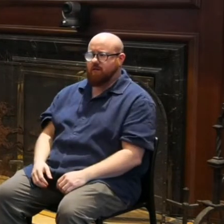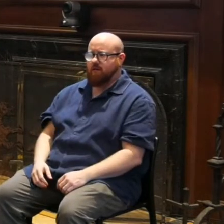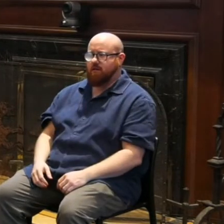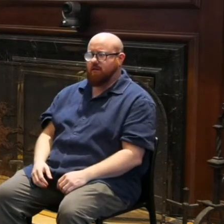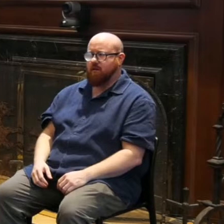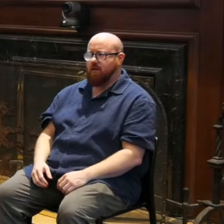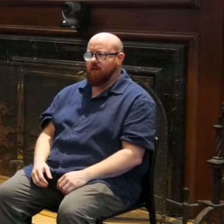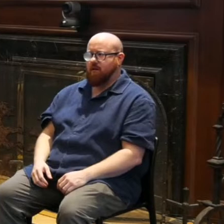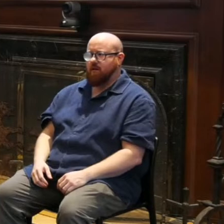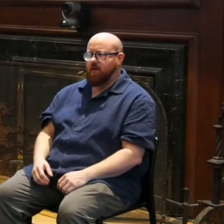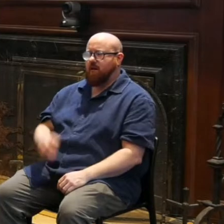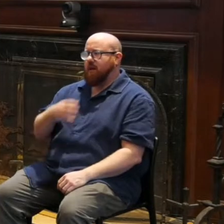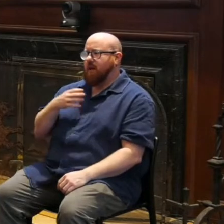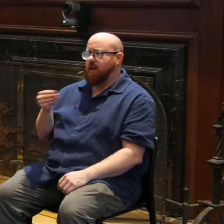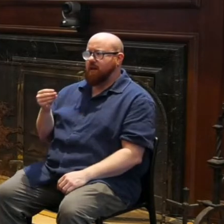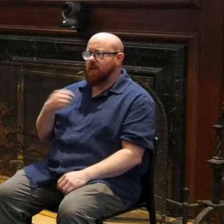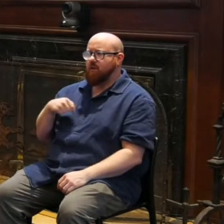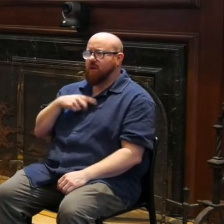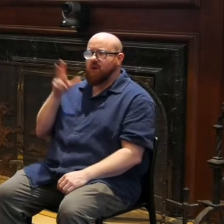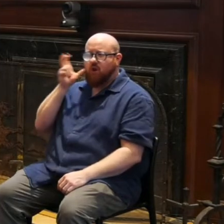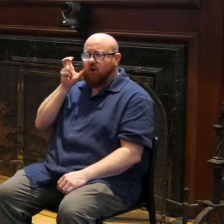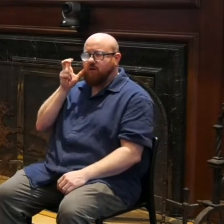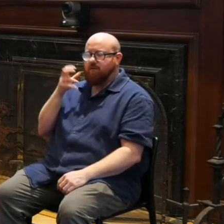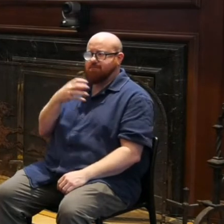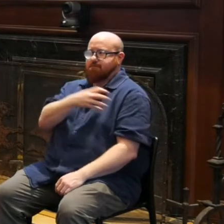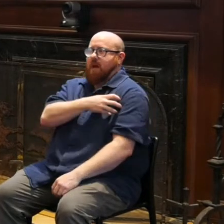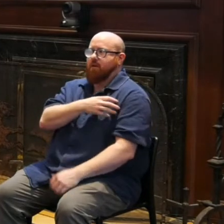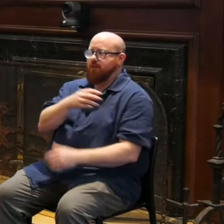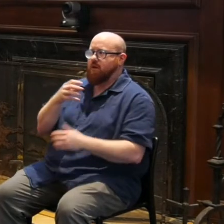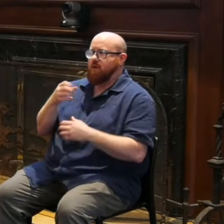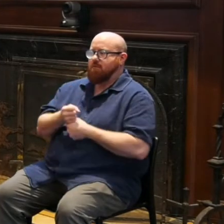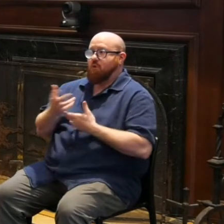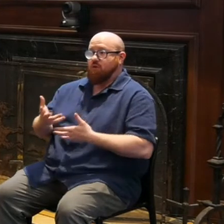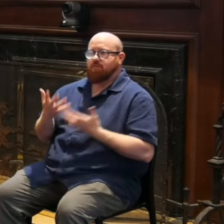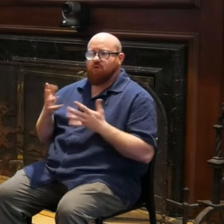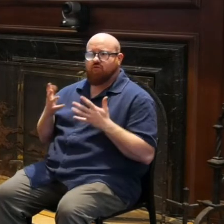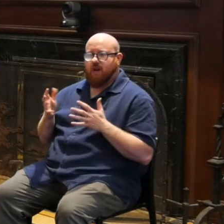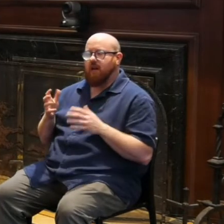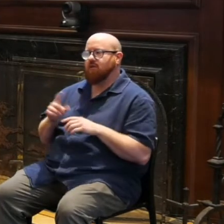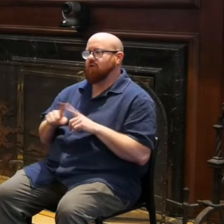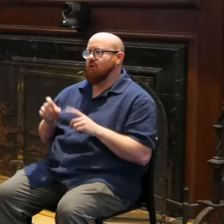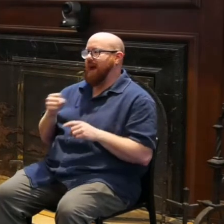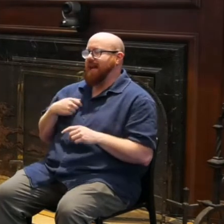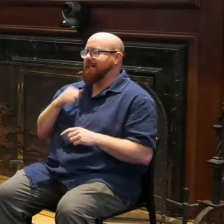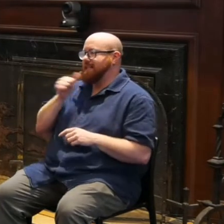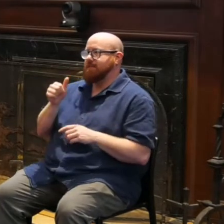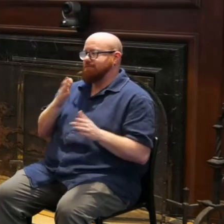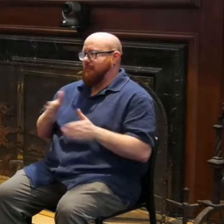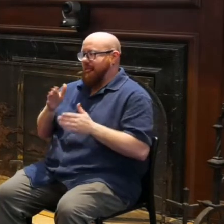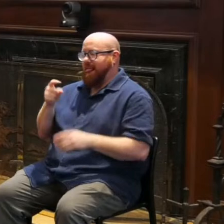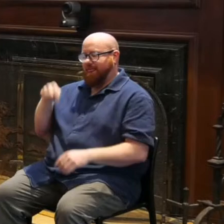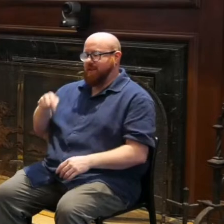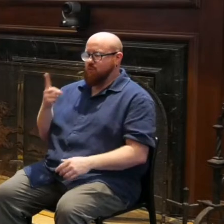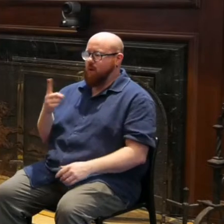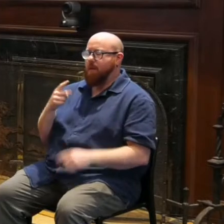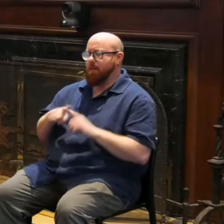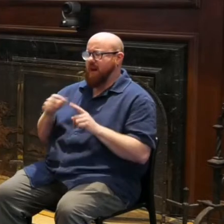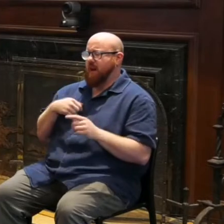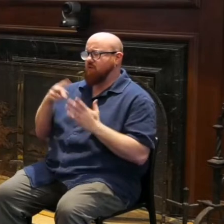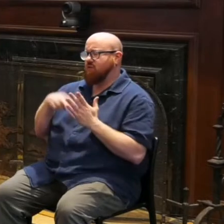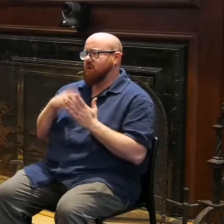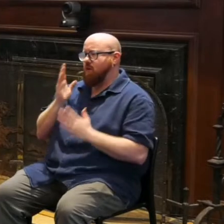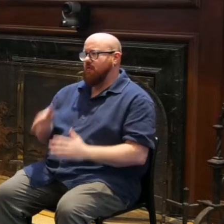And we heard some powerful poems already, so I hadn't prepared for this one, but I'll read it.